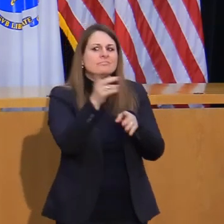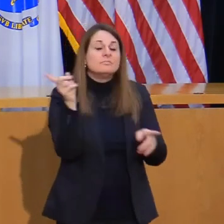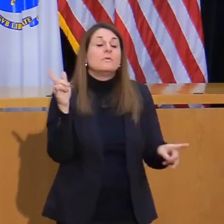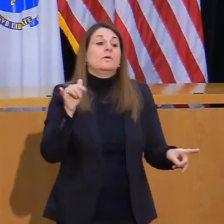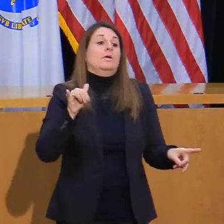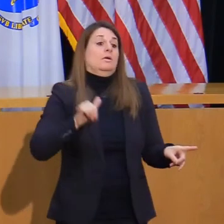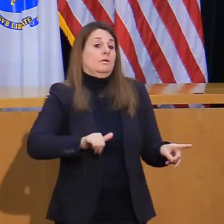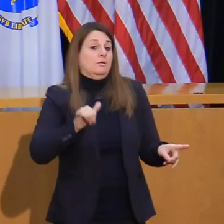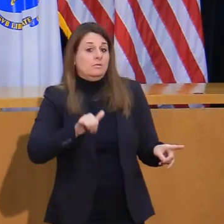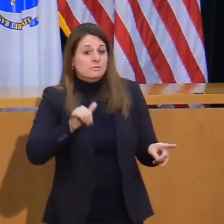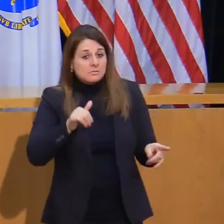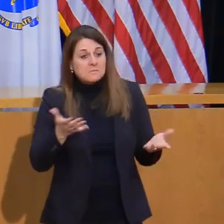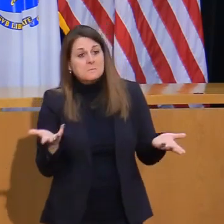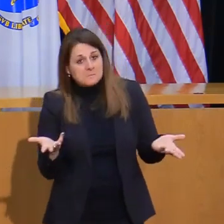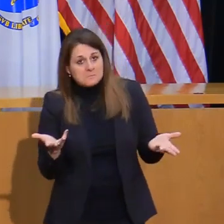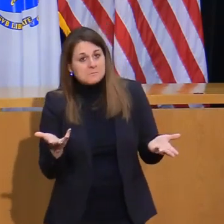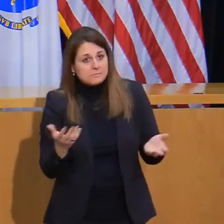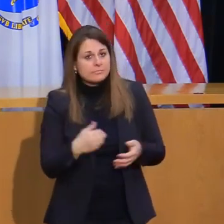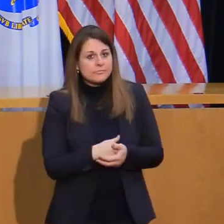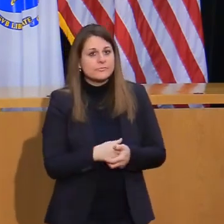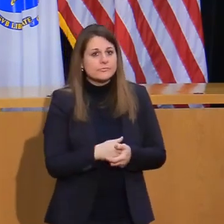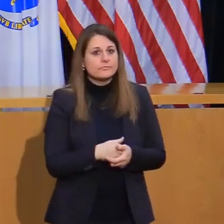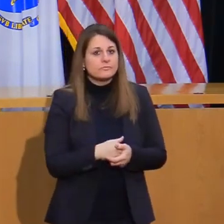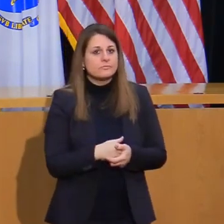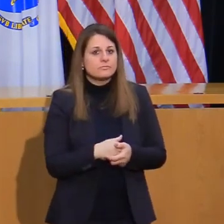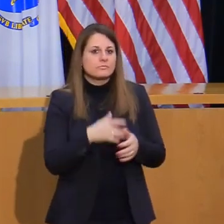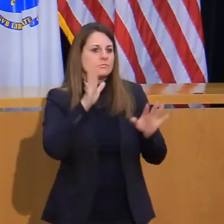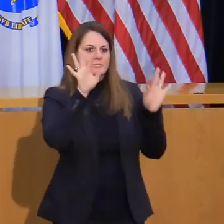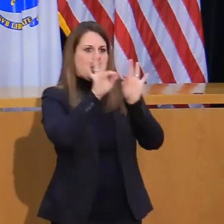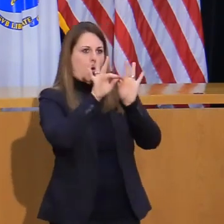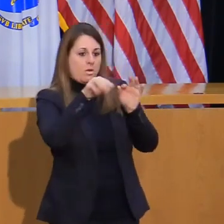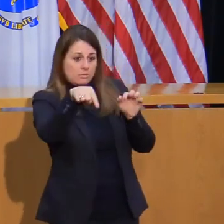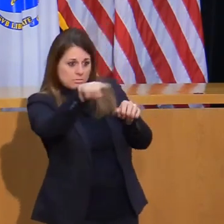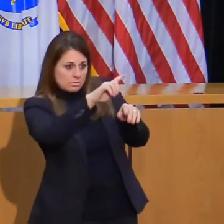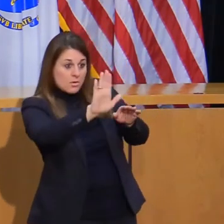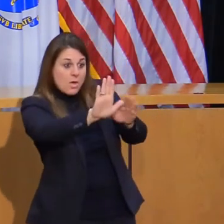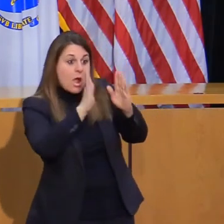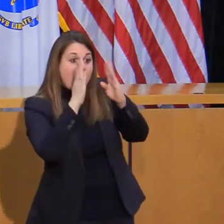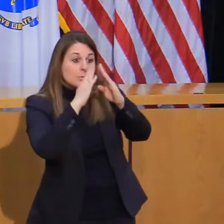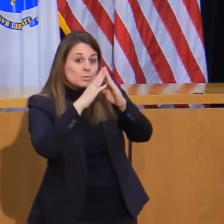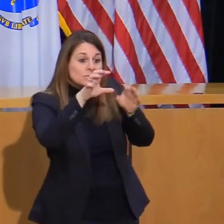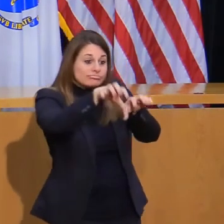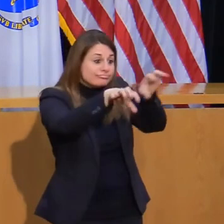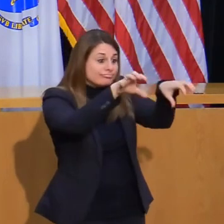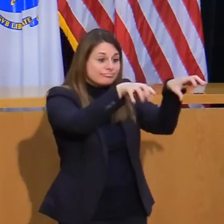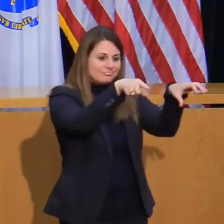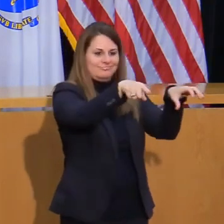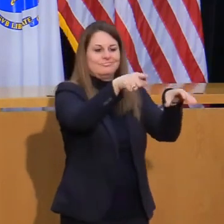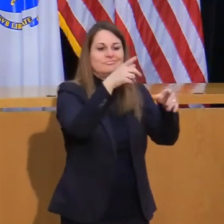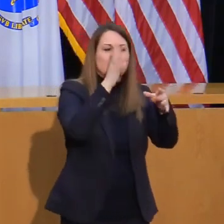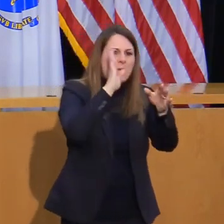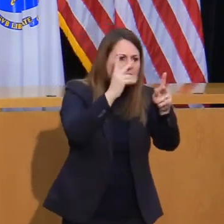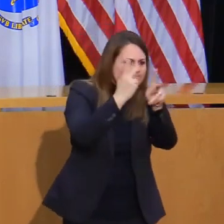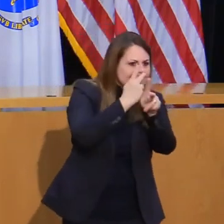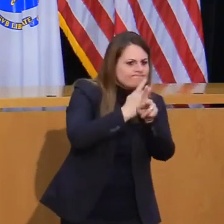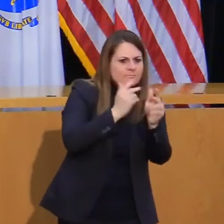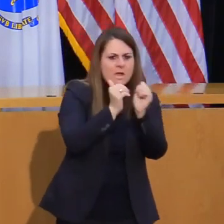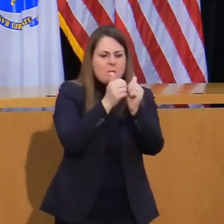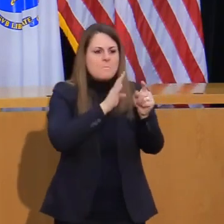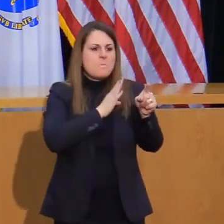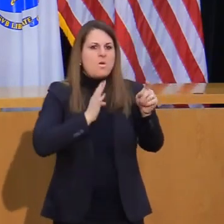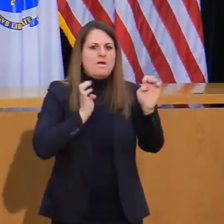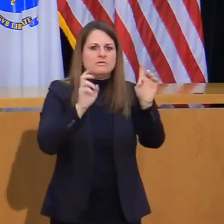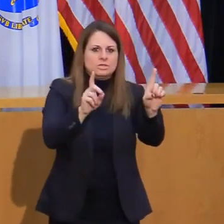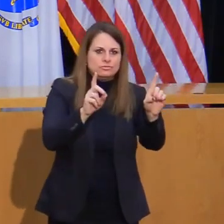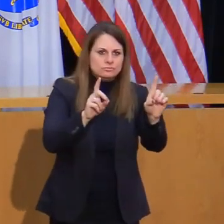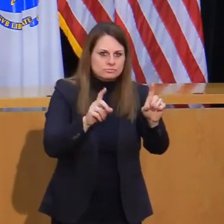they continue to take care of the people in their communities. And I would just want to have a conversation with the Mass League and figure some of those issues out as well.